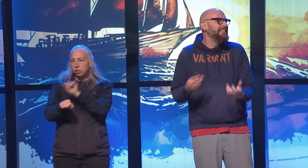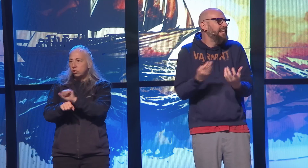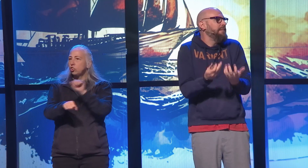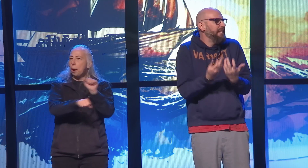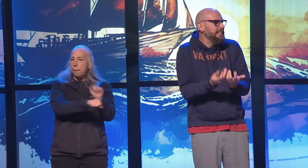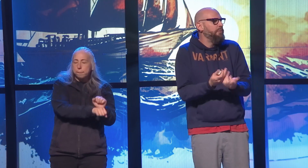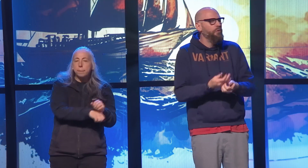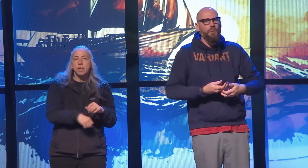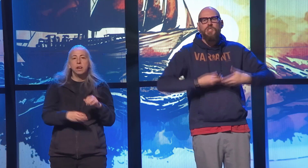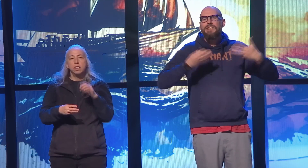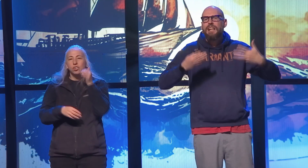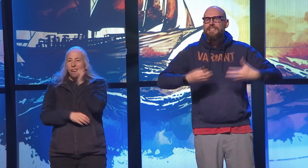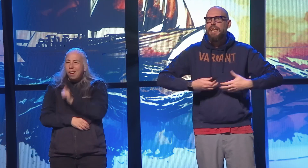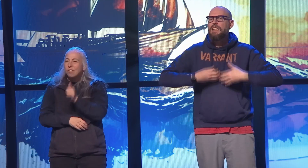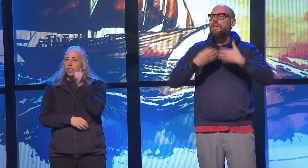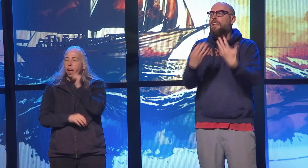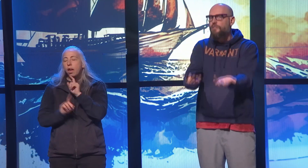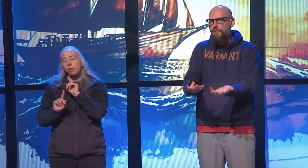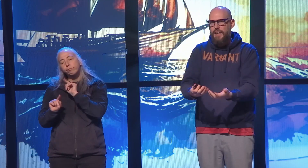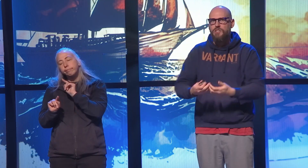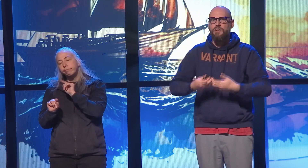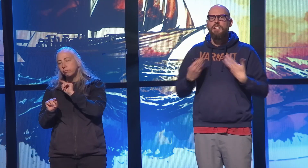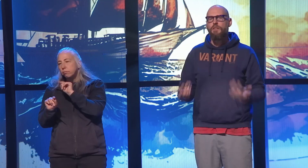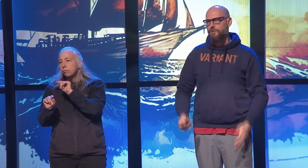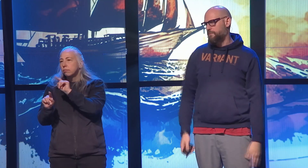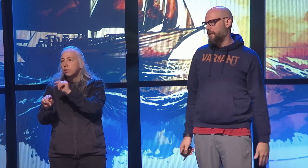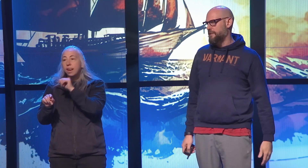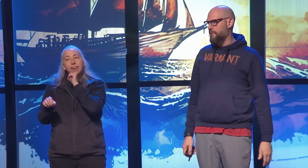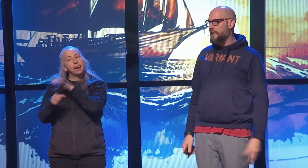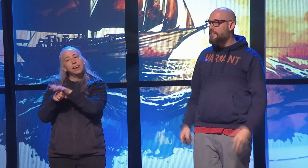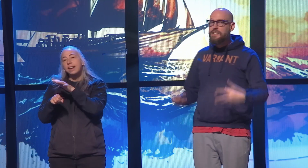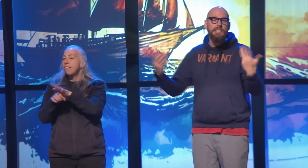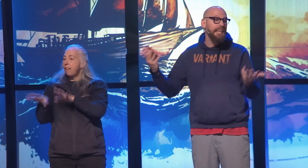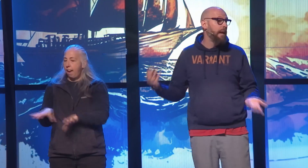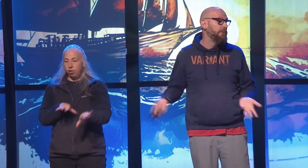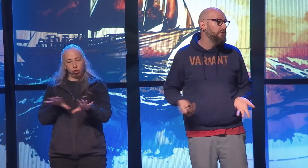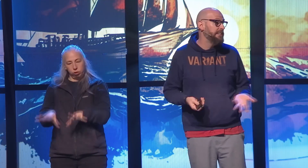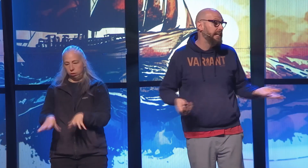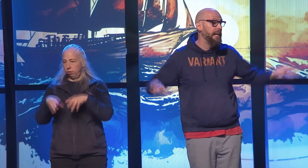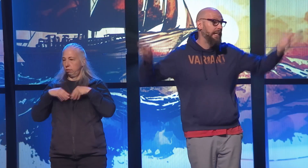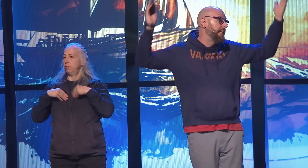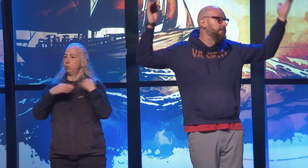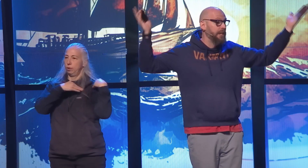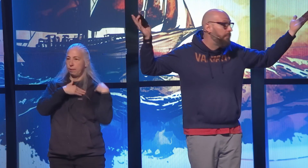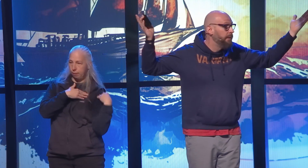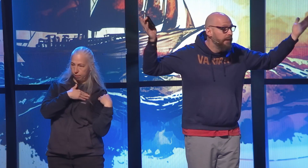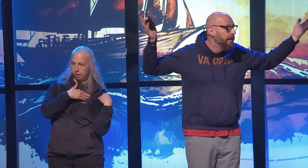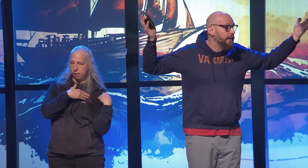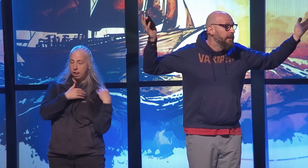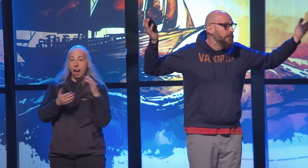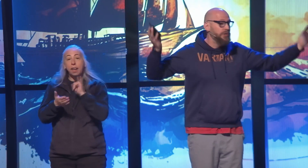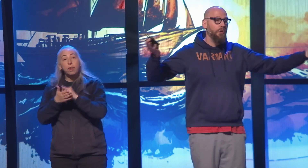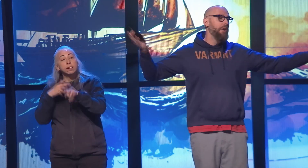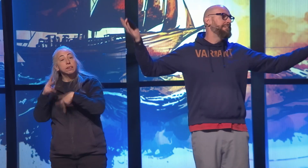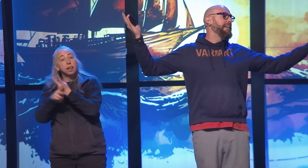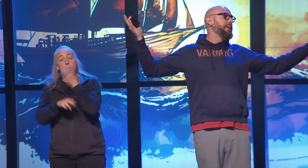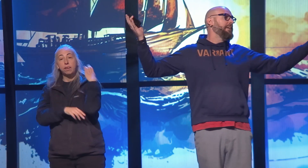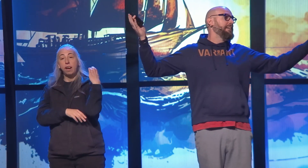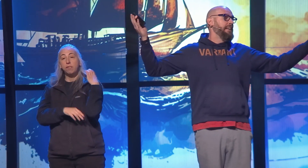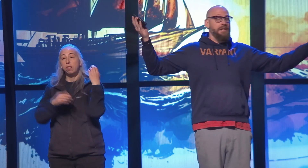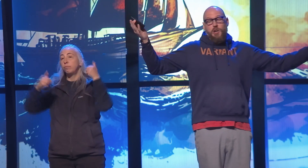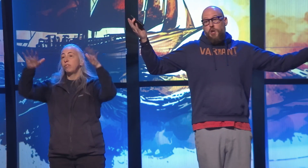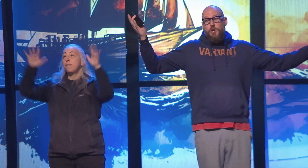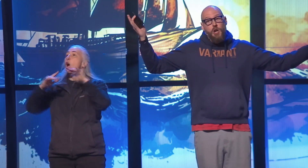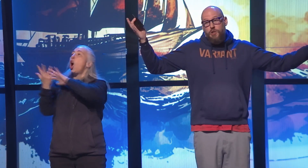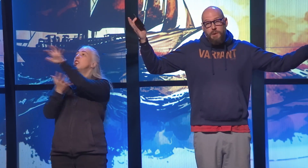right? Well, that's an example of where we're just not taking enough action or enough responsibility. And this is the captain who just kind of gives up. Storm's